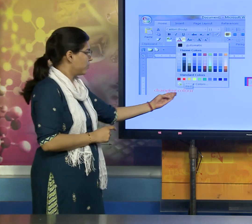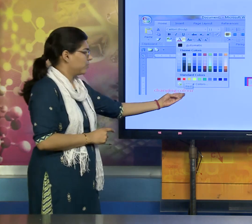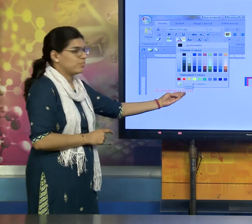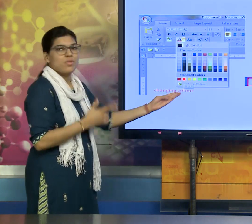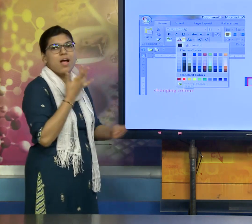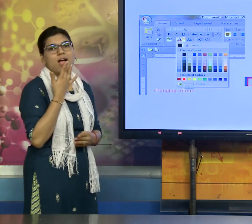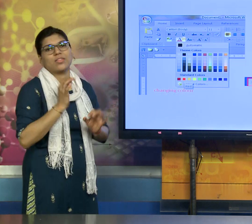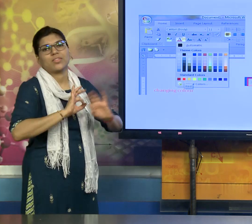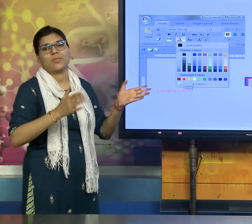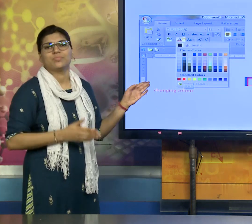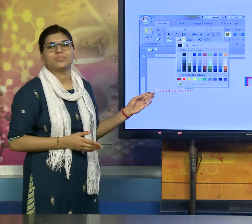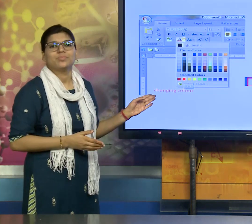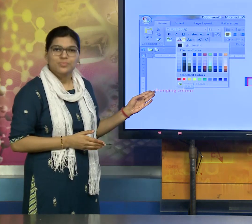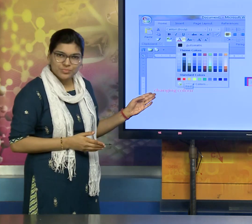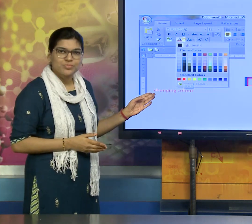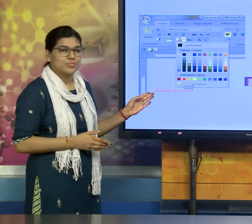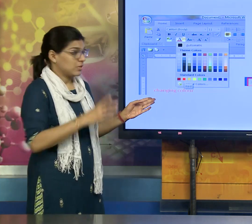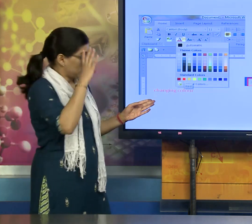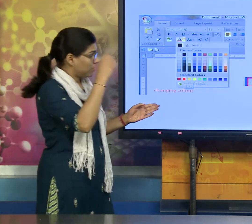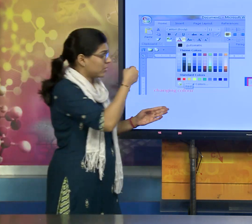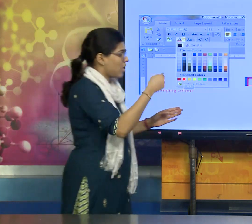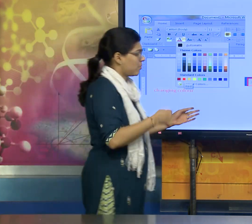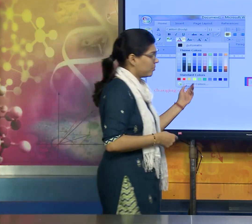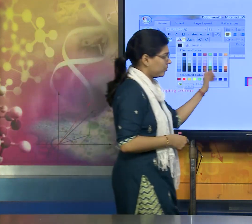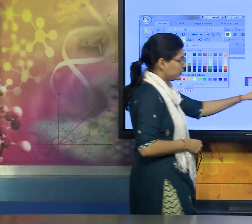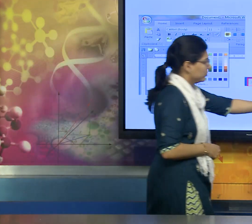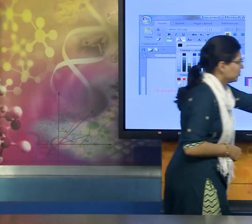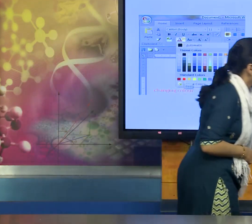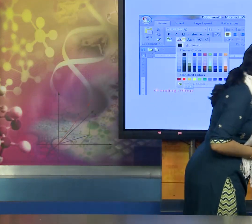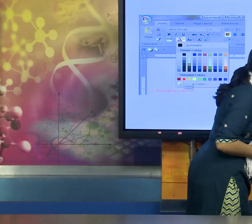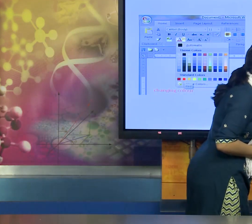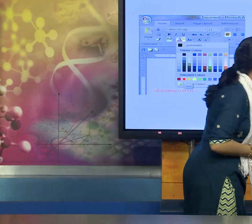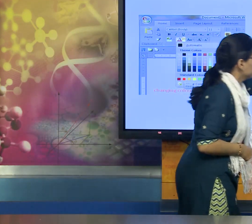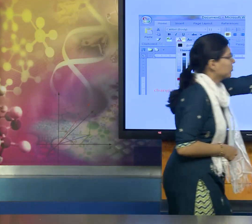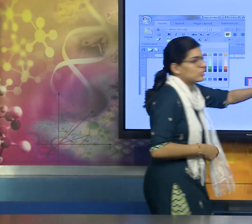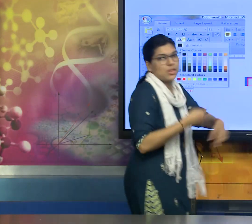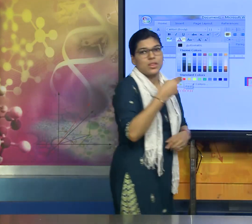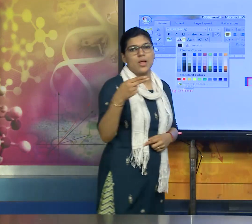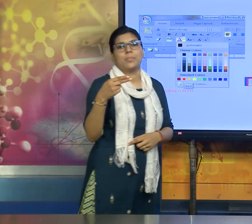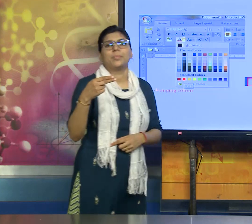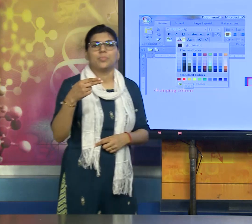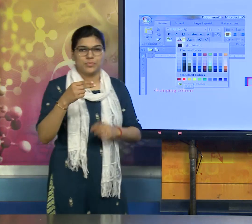You can change the color of the font in whatever color you want.